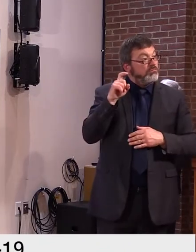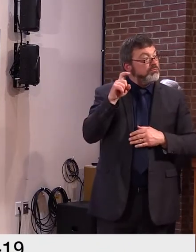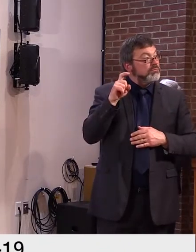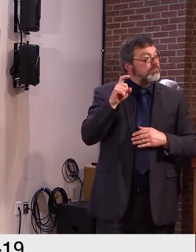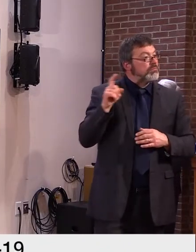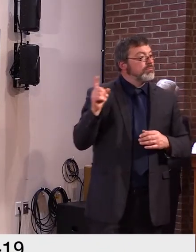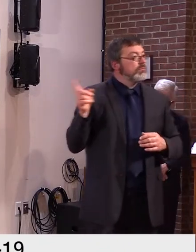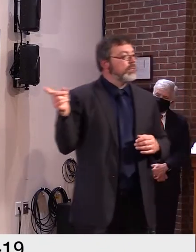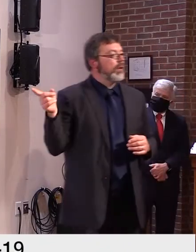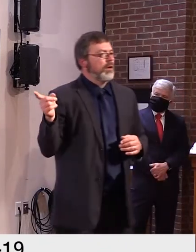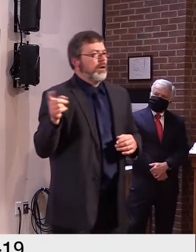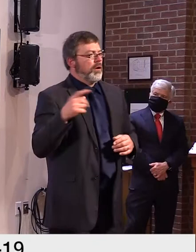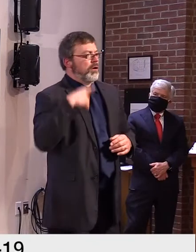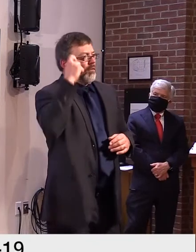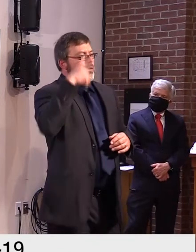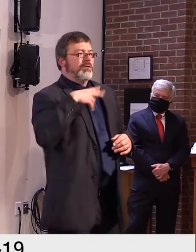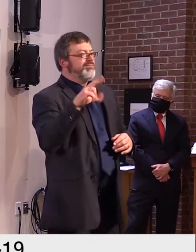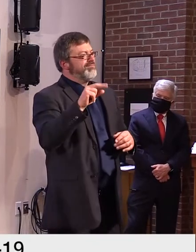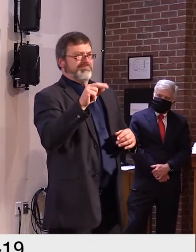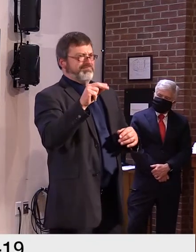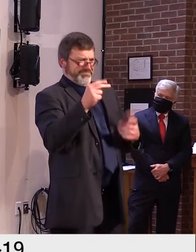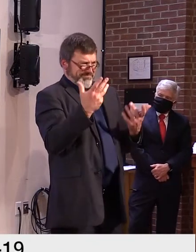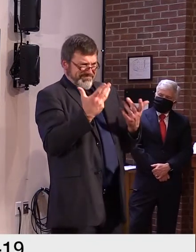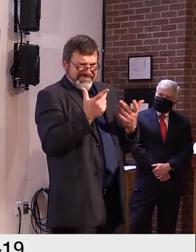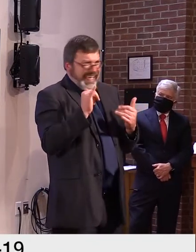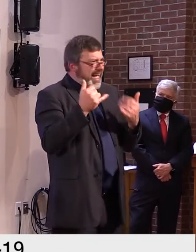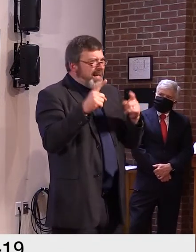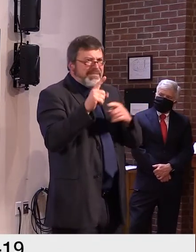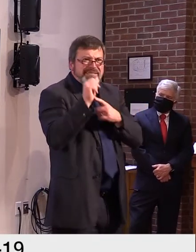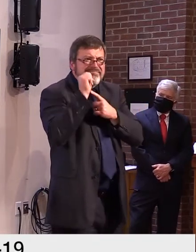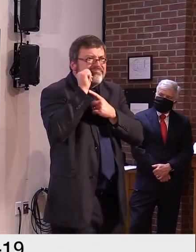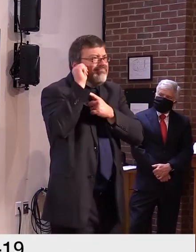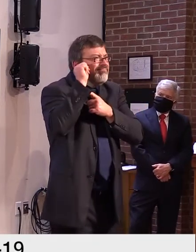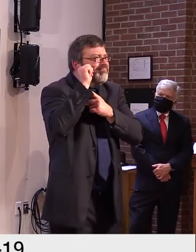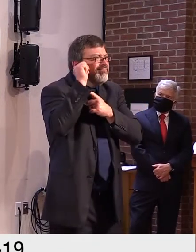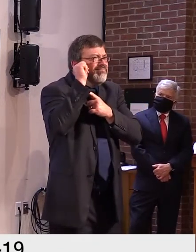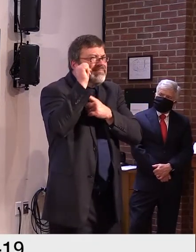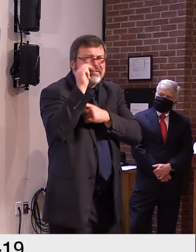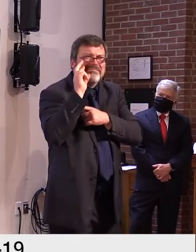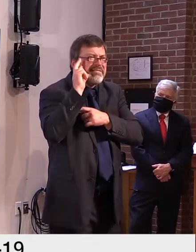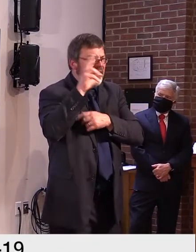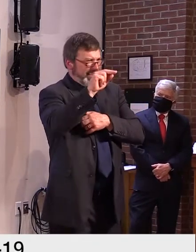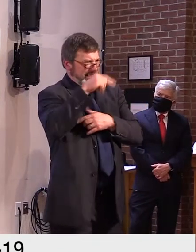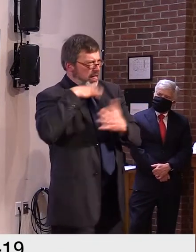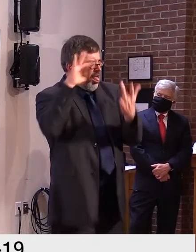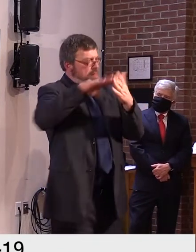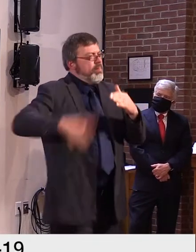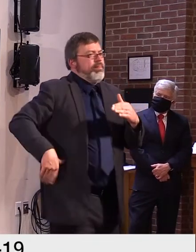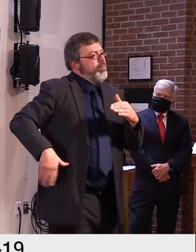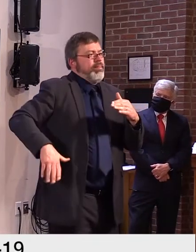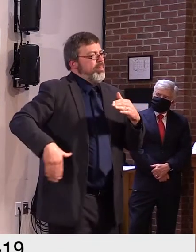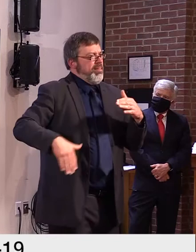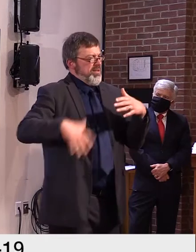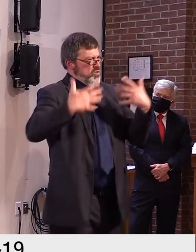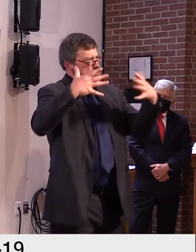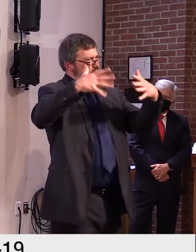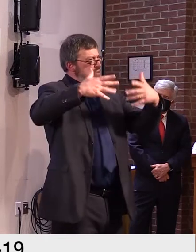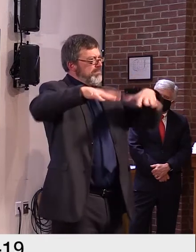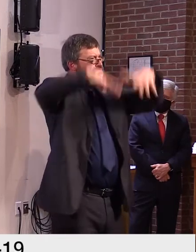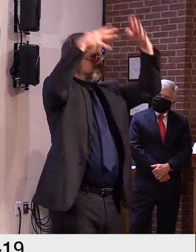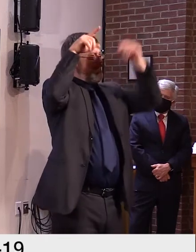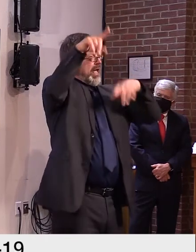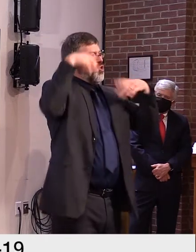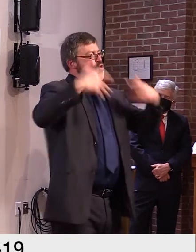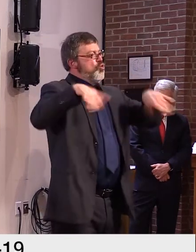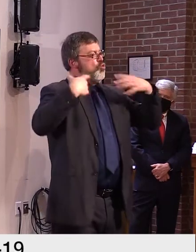last 24 to 48 hours, and we want to make sure that they know we're thinking of them. I think all